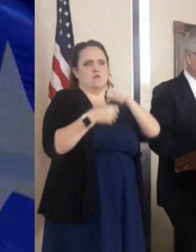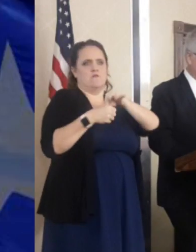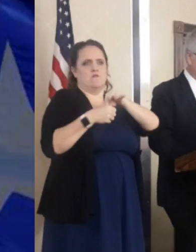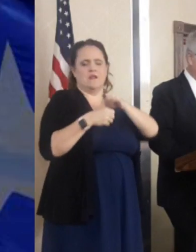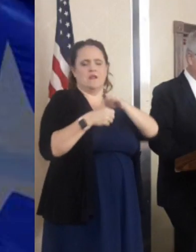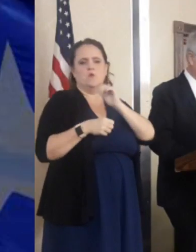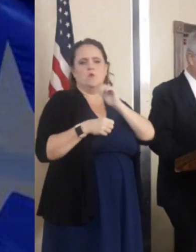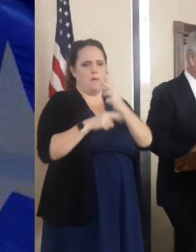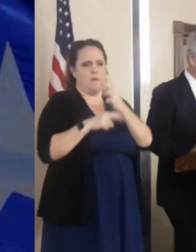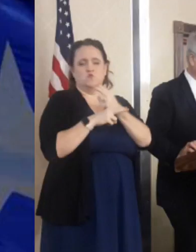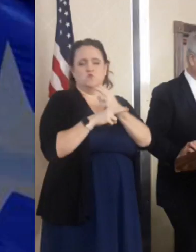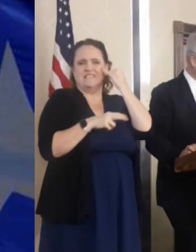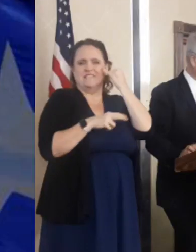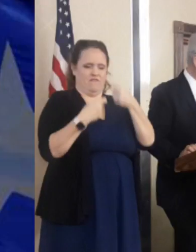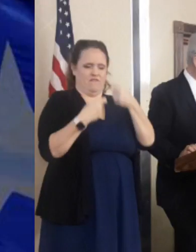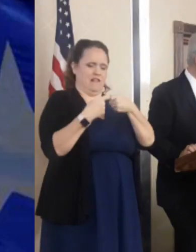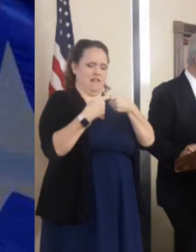used.